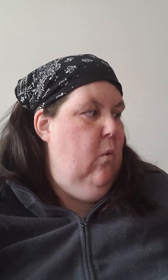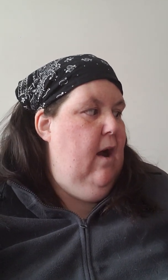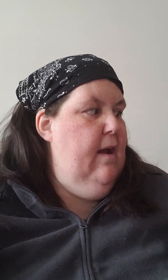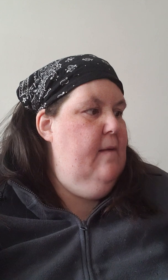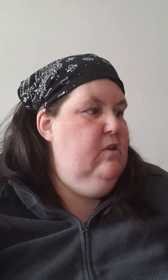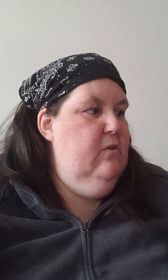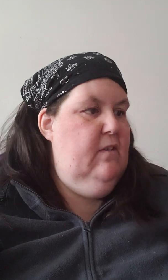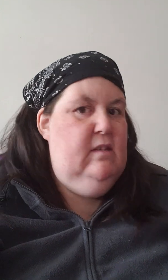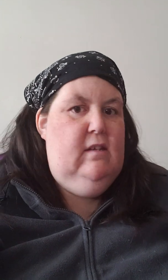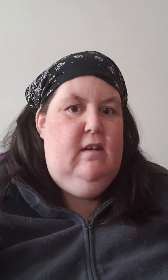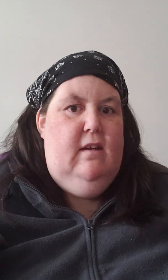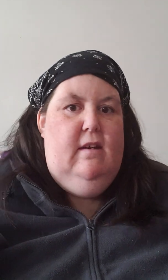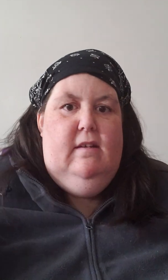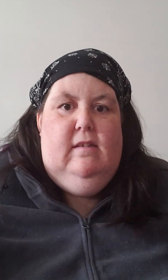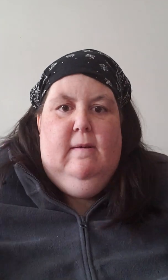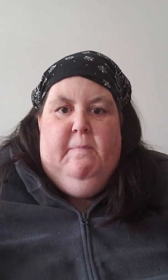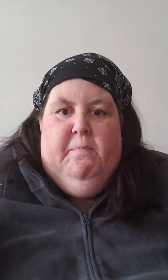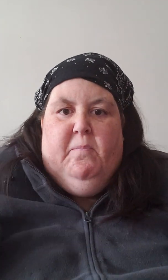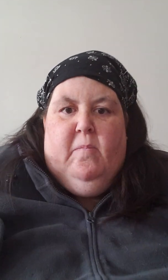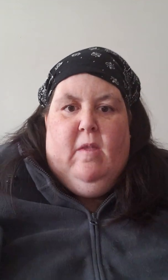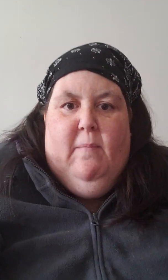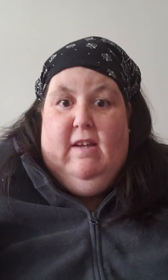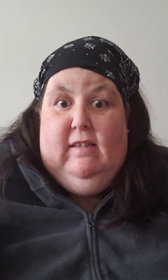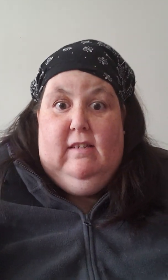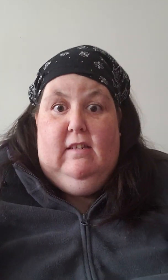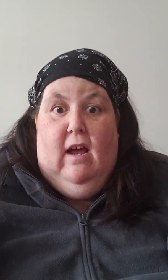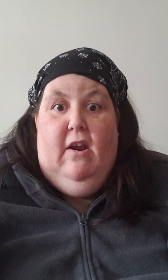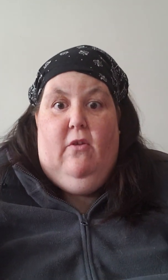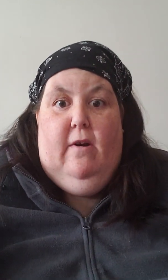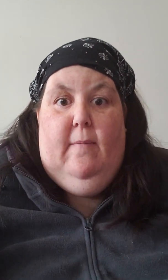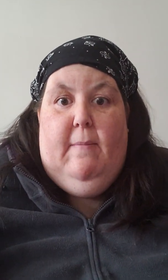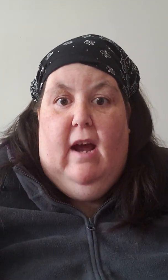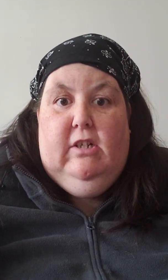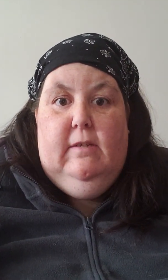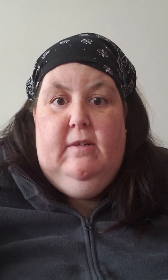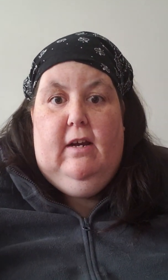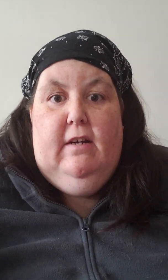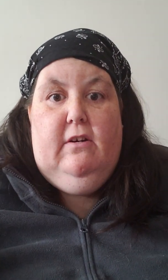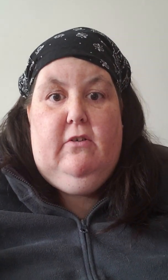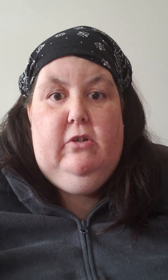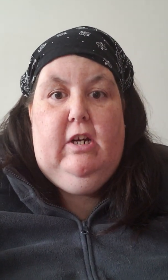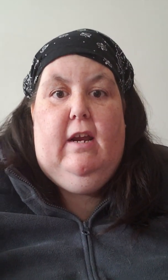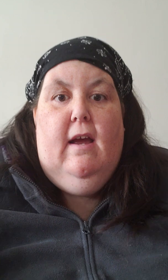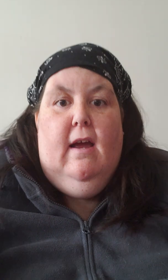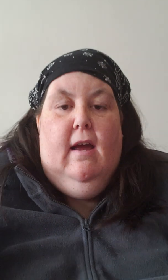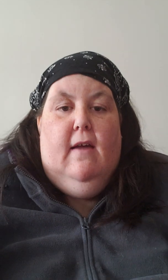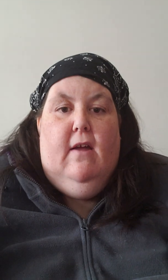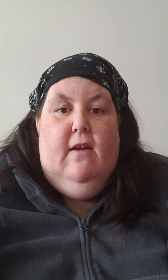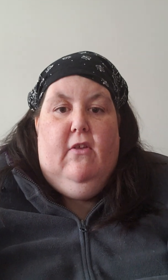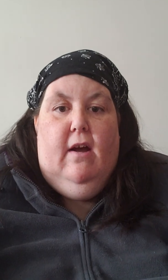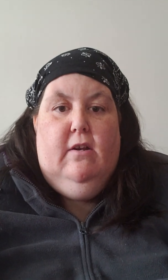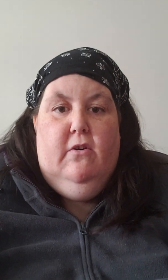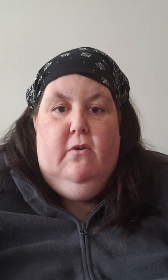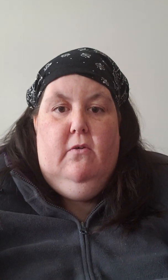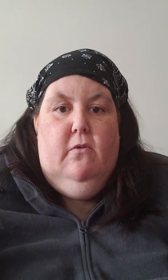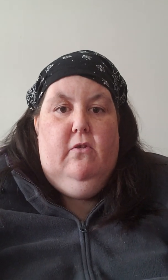why I'm doing this is because this is another one of my passions beside crochet. And then I thought, there's